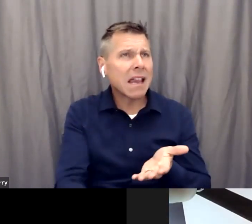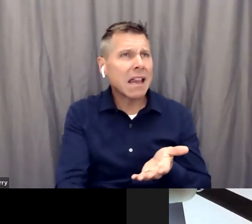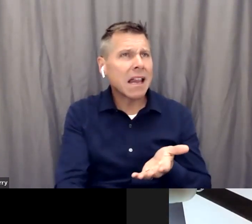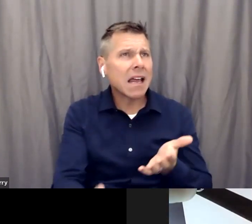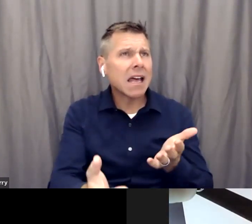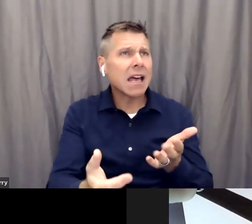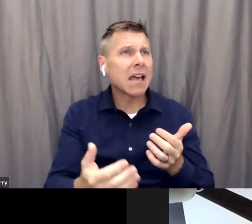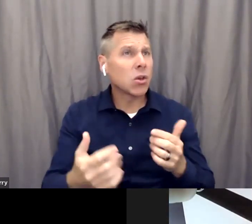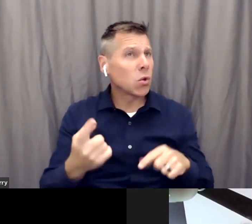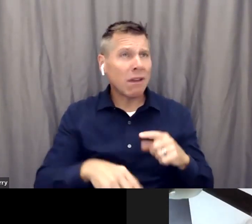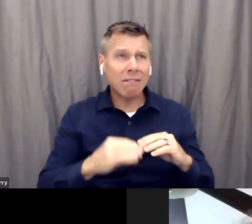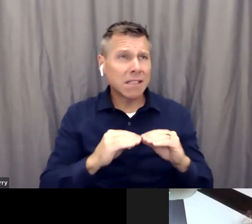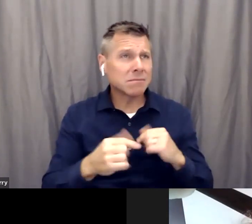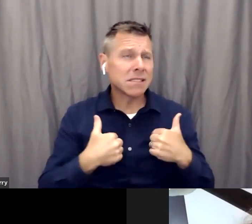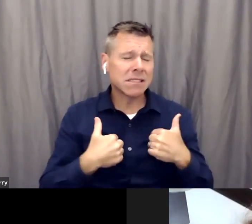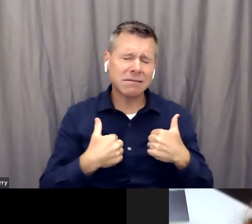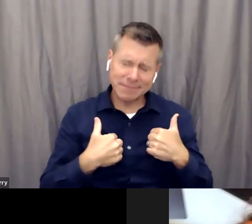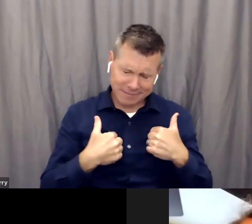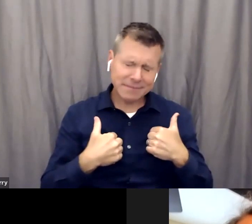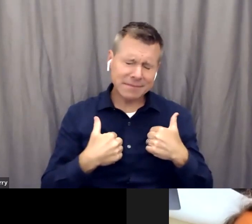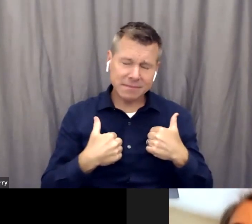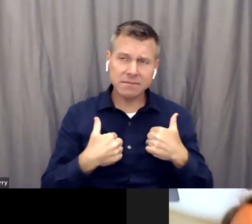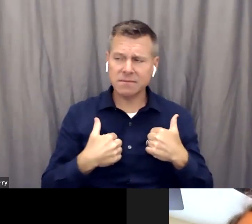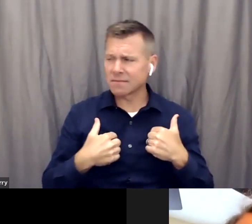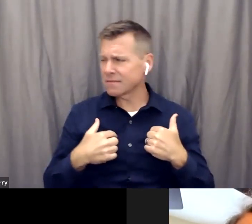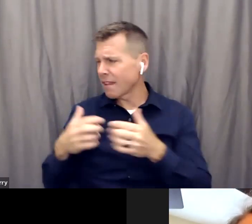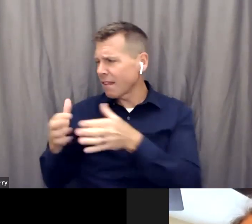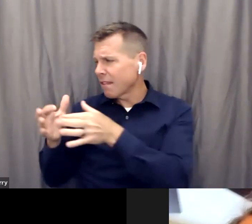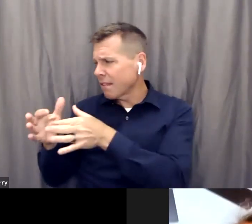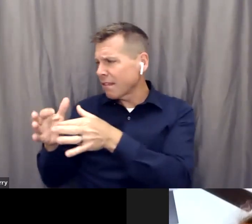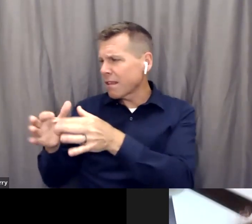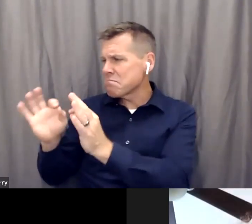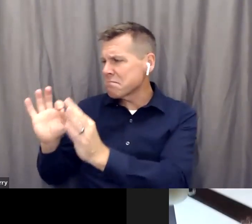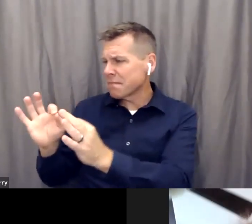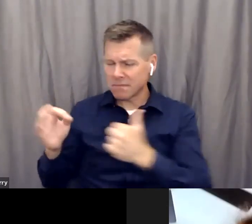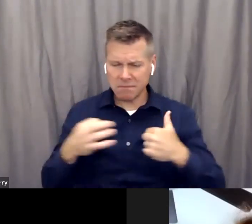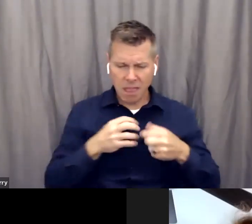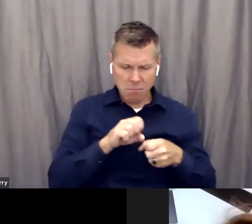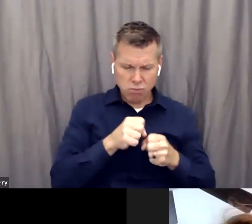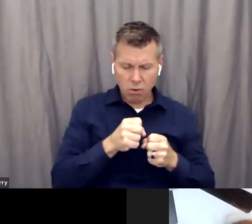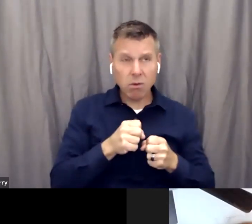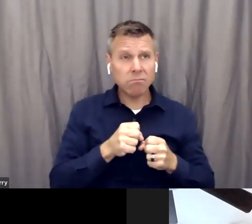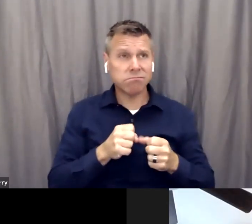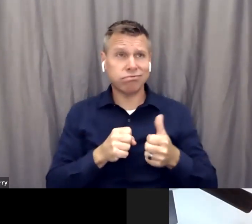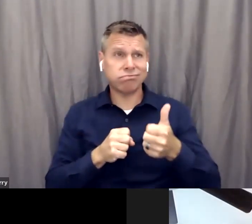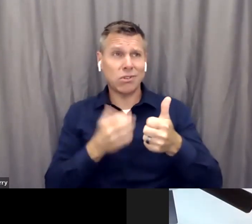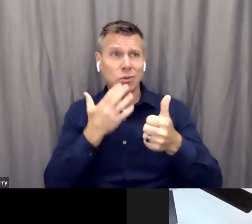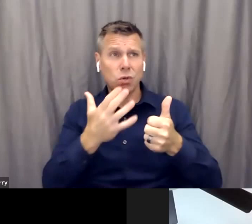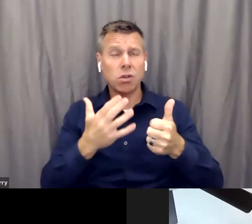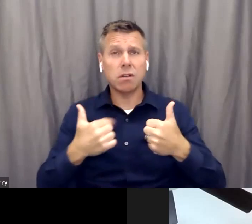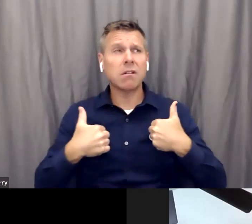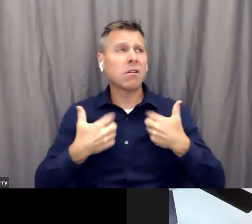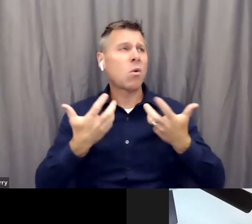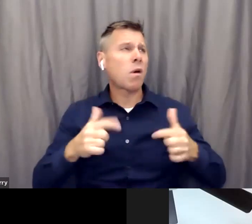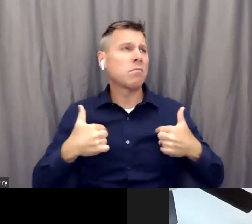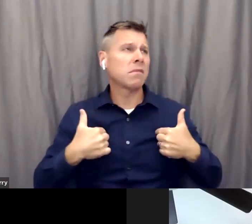unfixable. Different from the other pots. Wow, those are good. Undesirable.